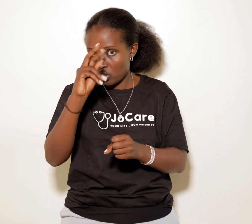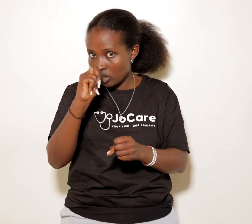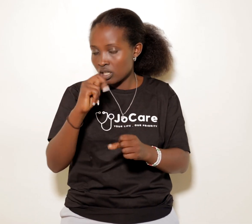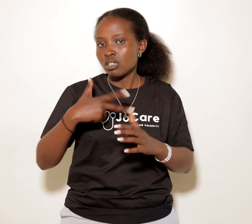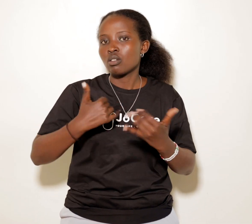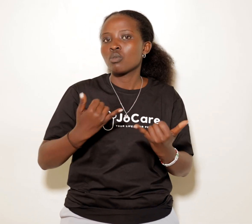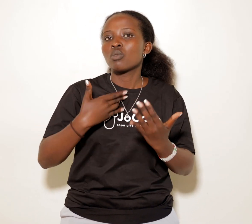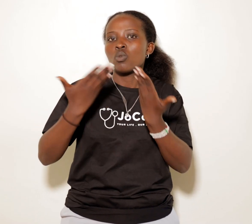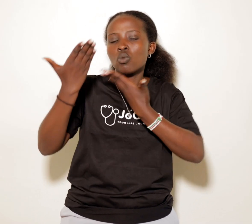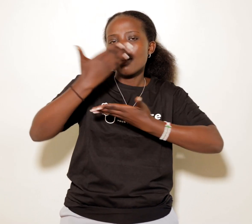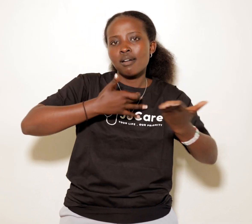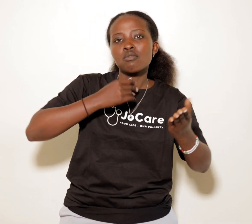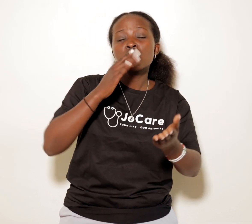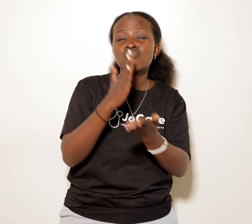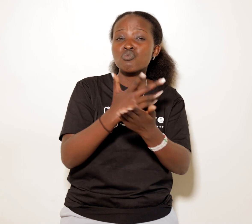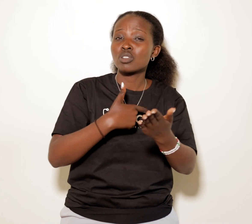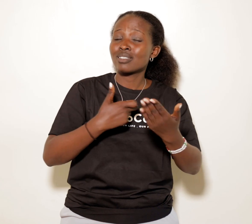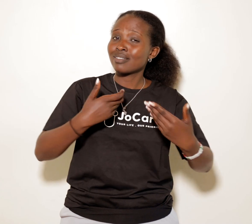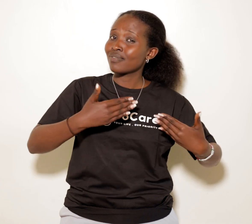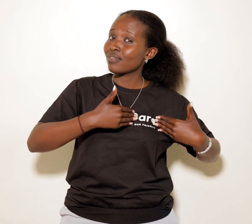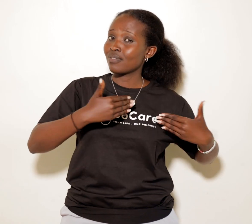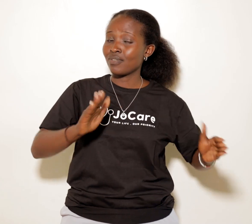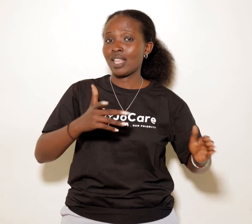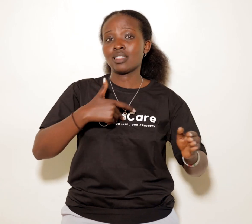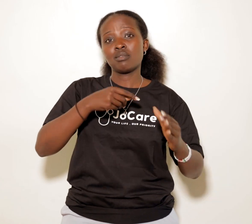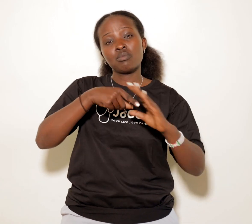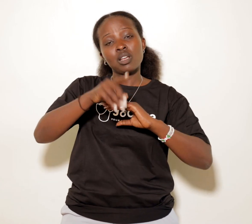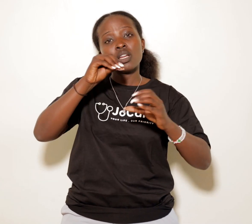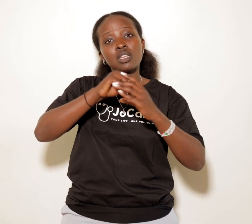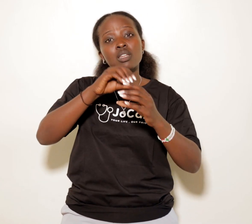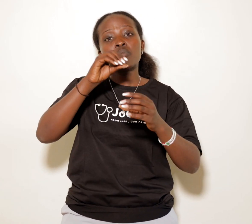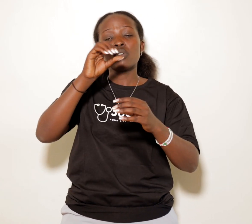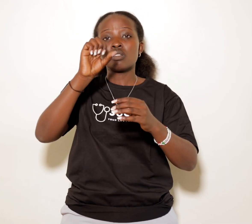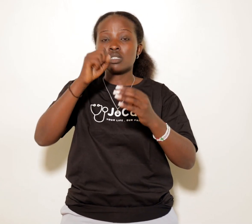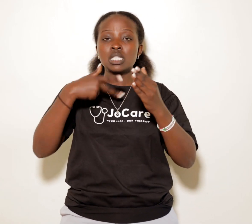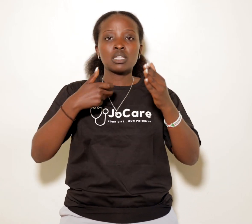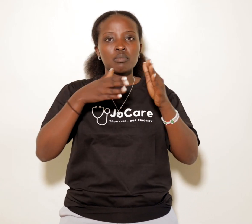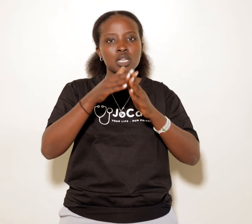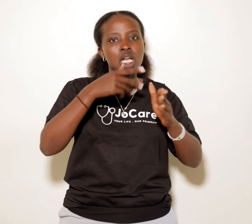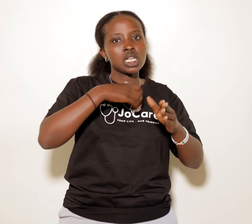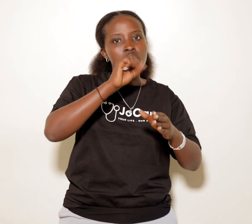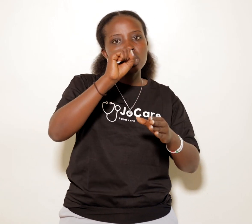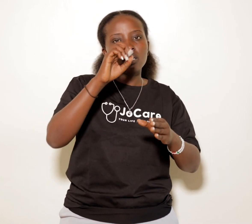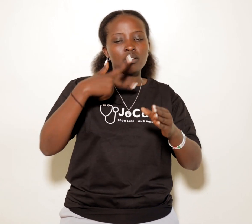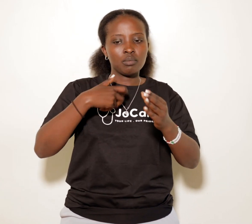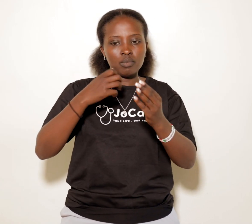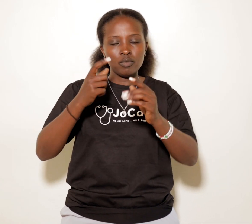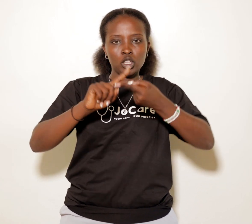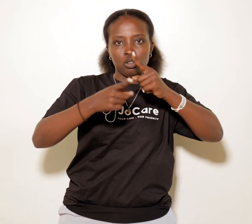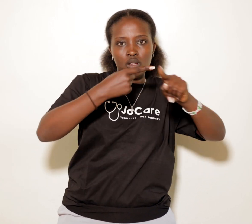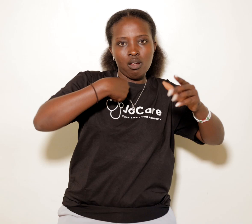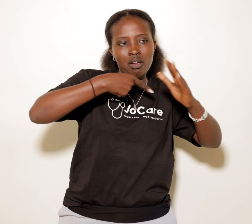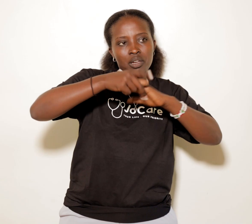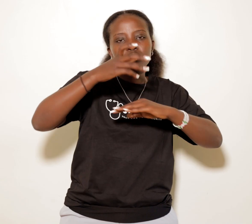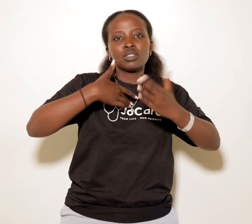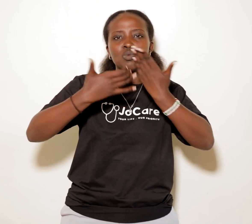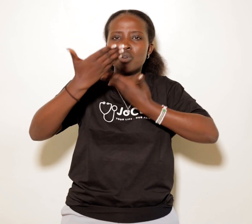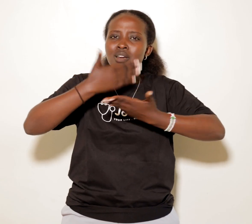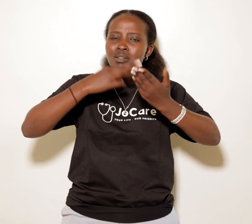to ask them, is it really necessary for them to have a sexual relation right now? So we should teach them about the different